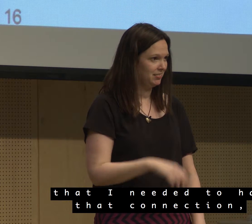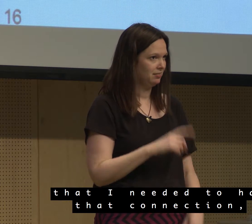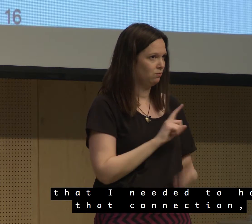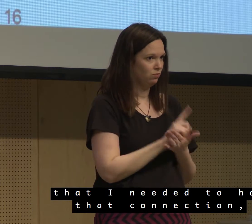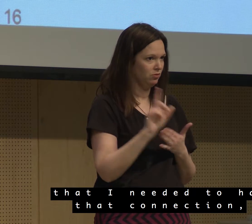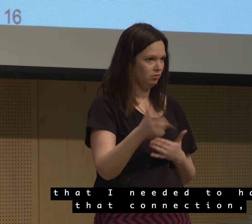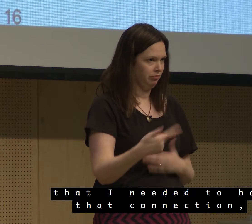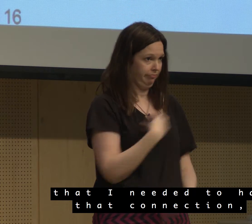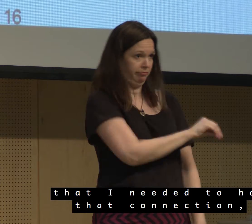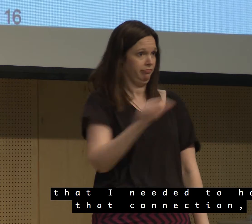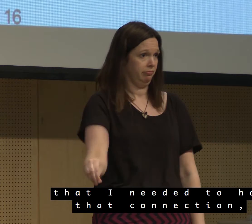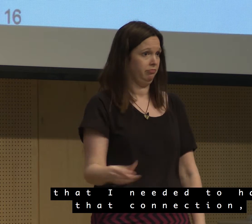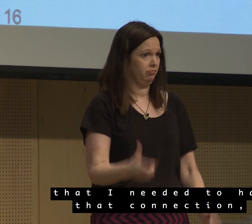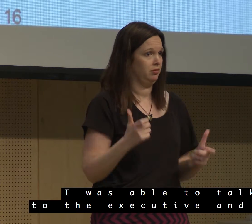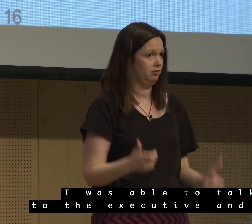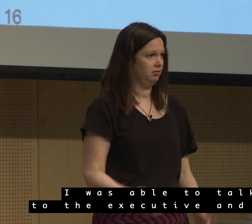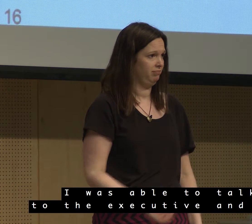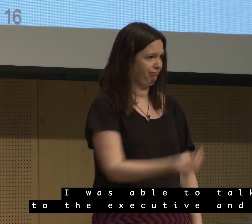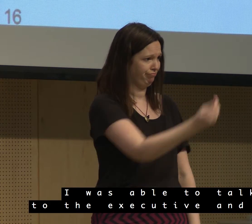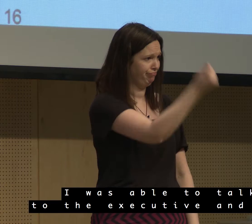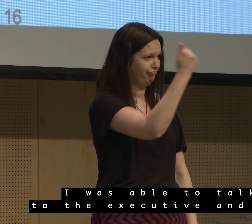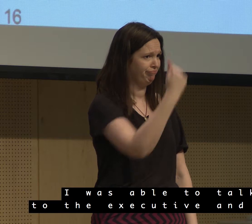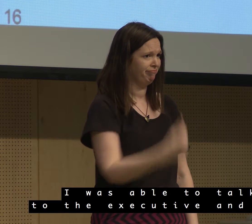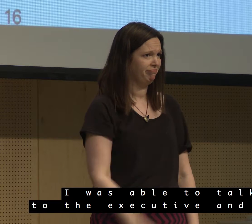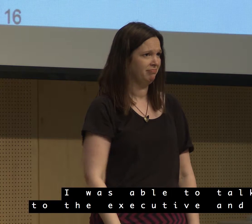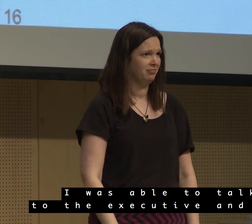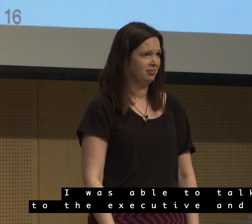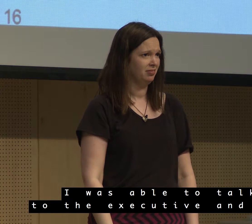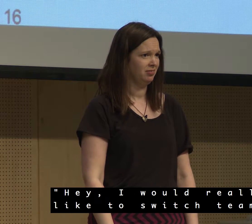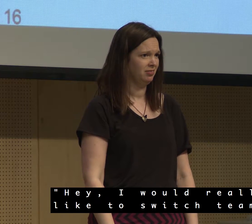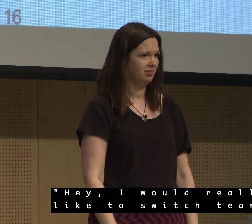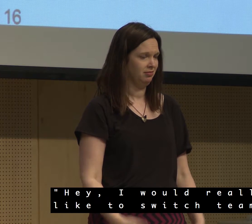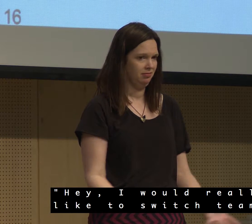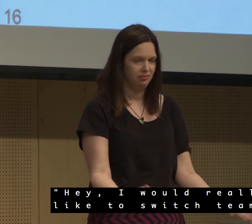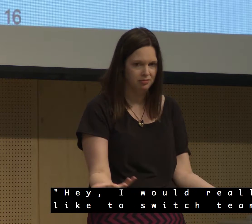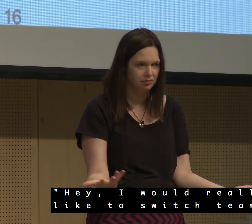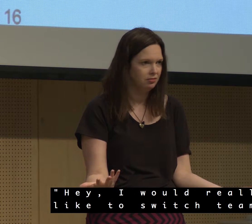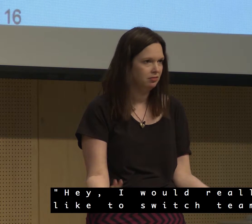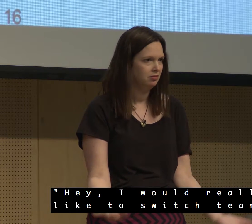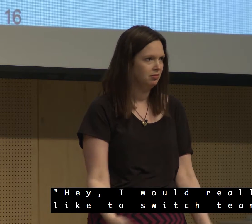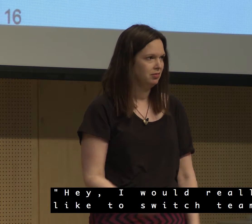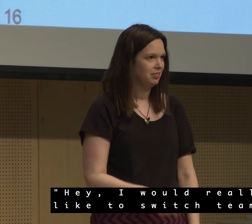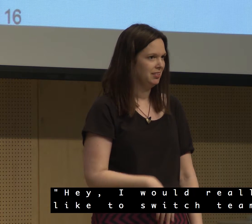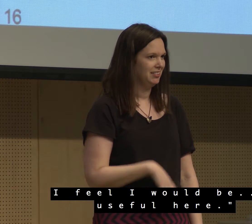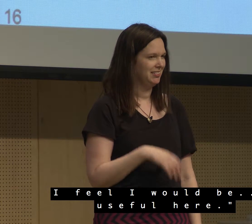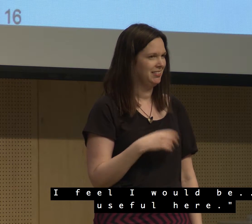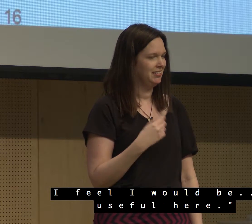that I needed to have that connection, I was able to talk to the executive and say, hey, I would really like to switch teams. I feel I would be